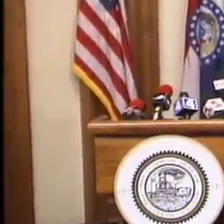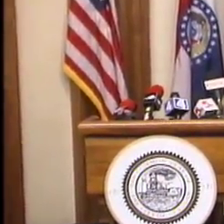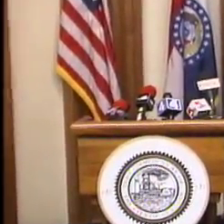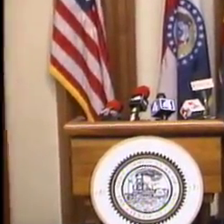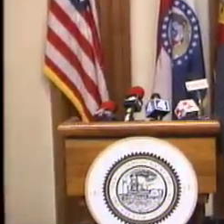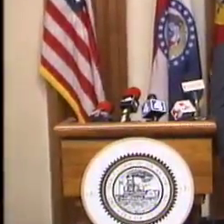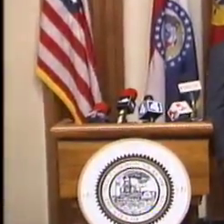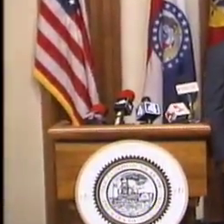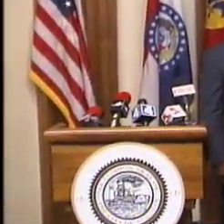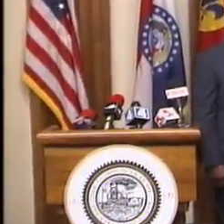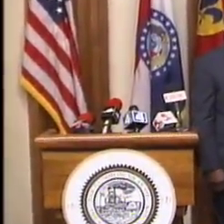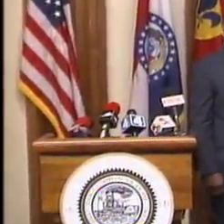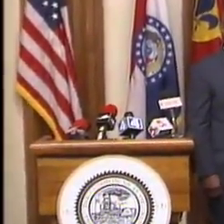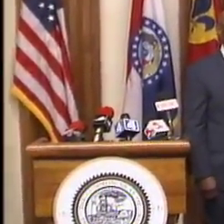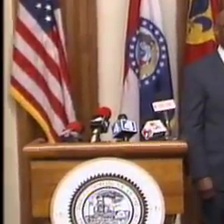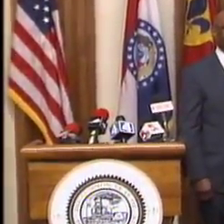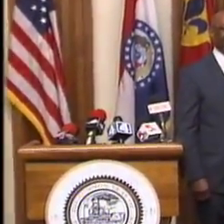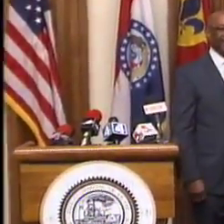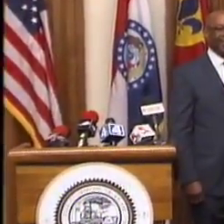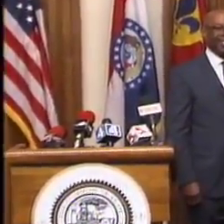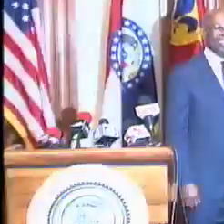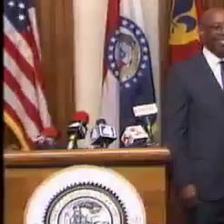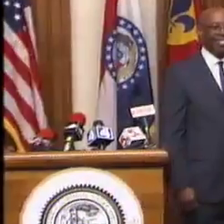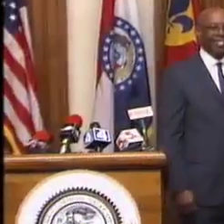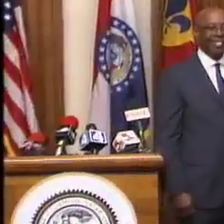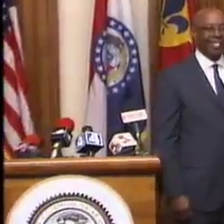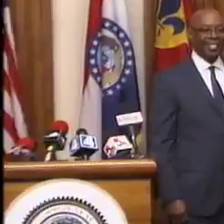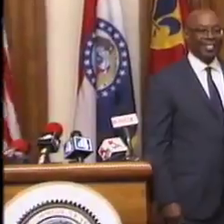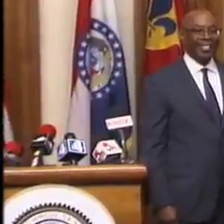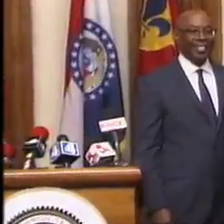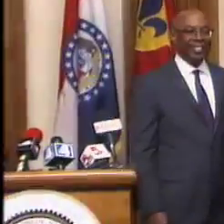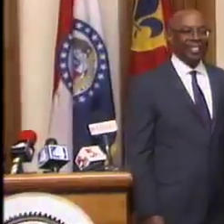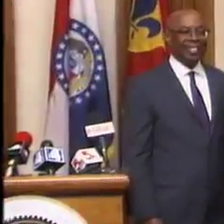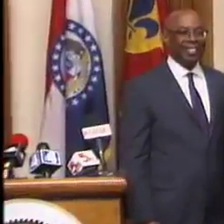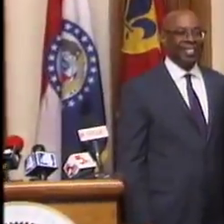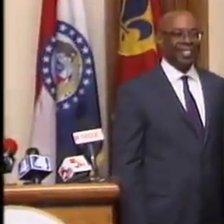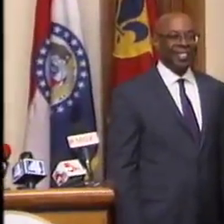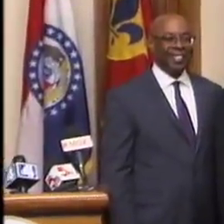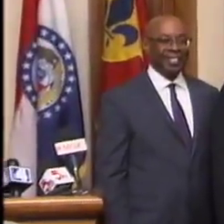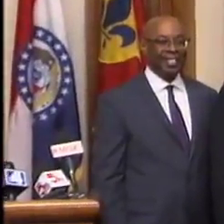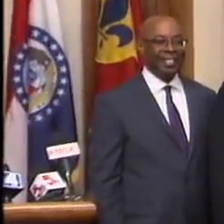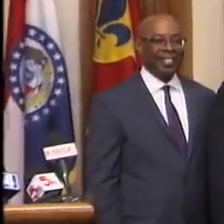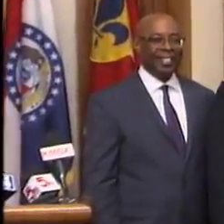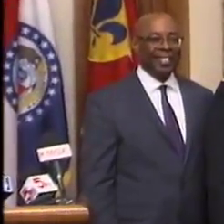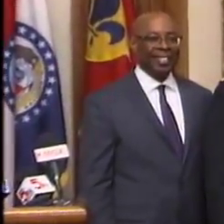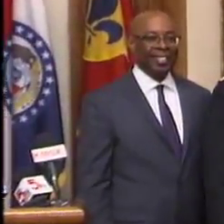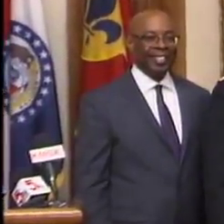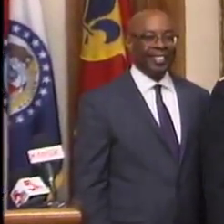very much, Madam Mayor. Thank you.